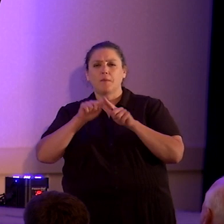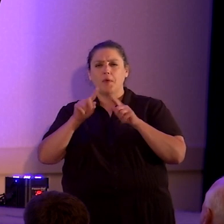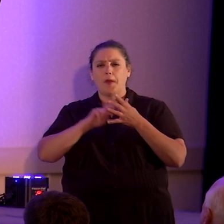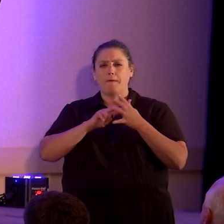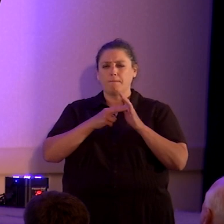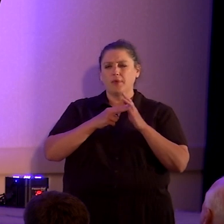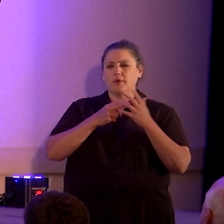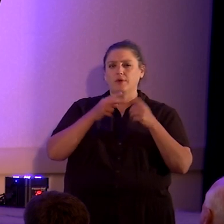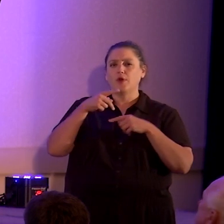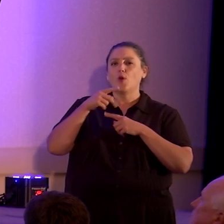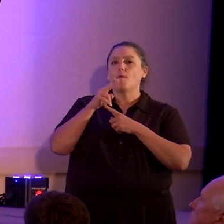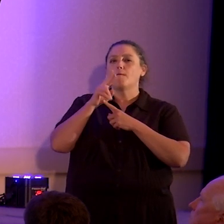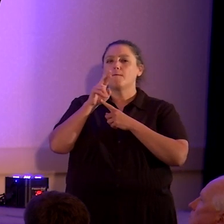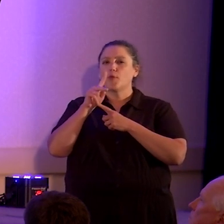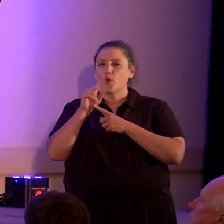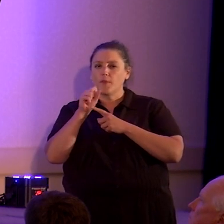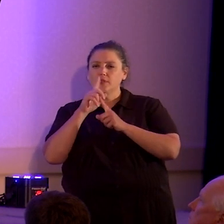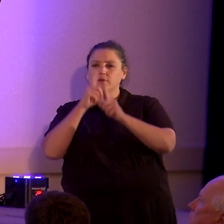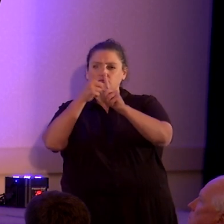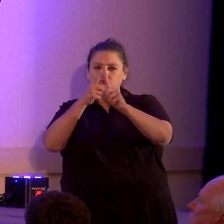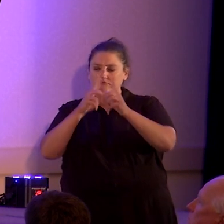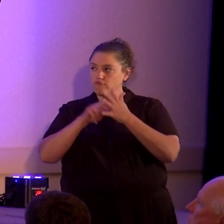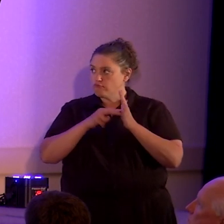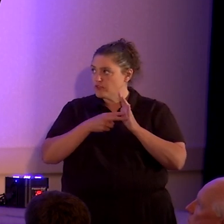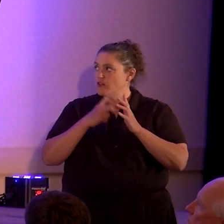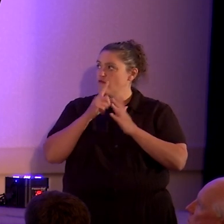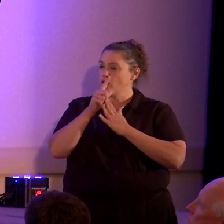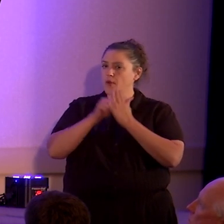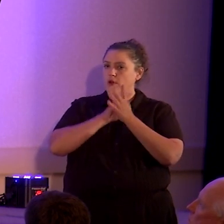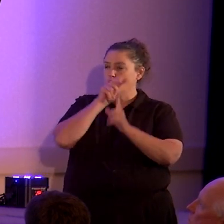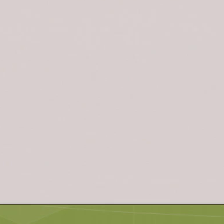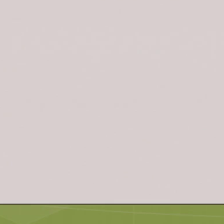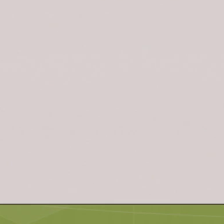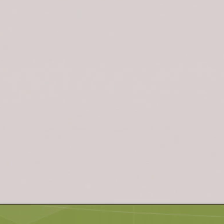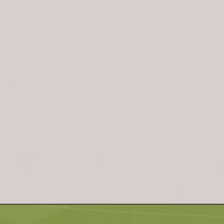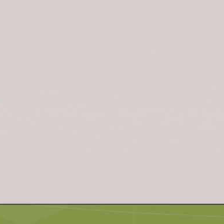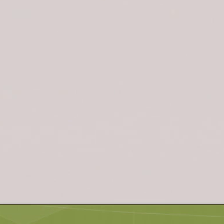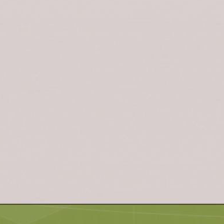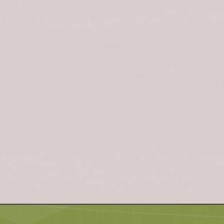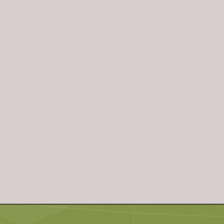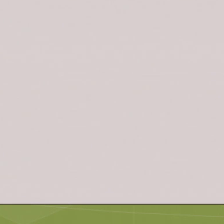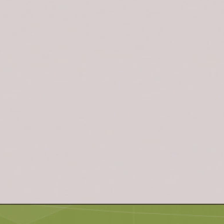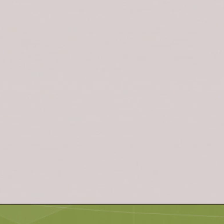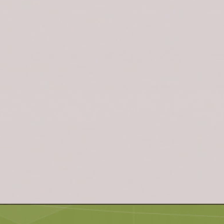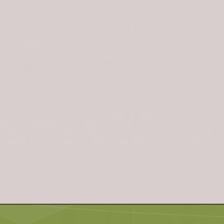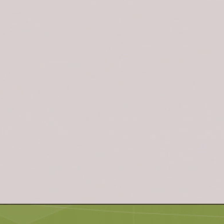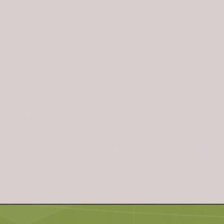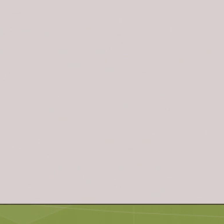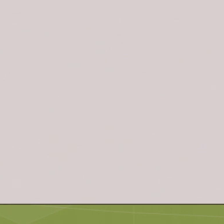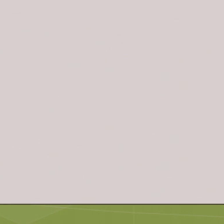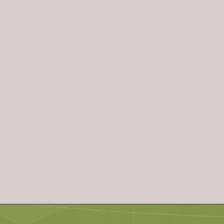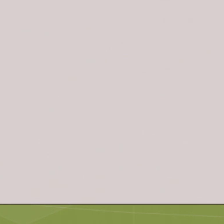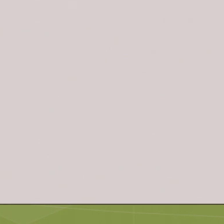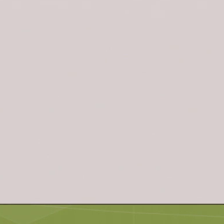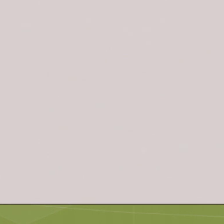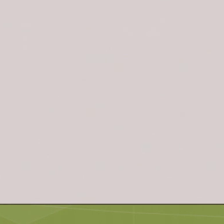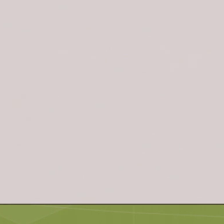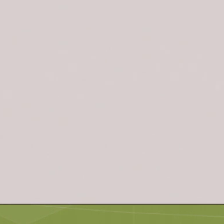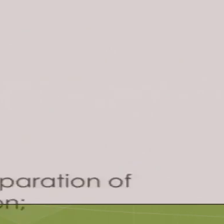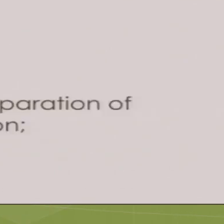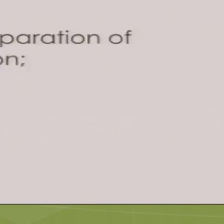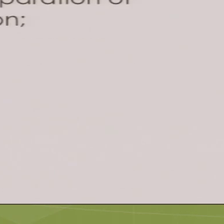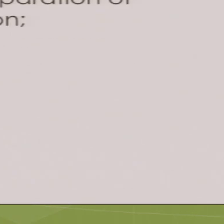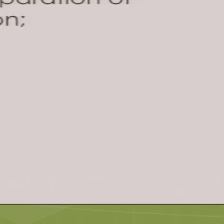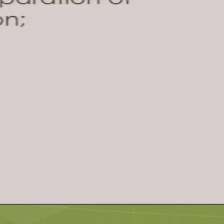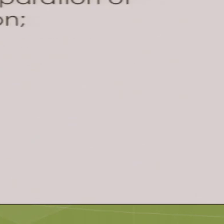organization is founded for. But from the legal point of view, we fight for the civil liberties of atheists. You'll see that on the